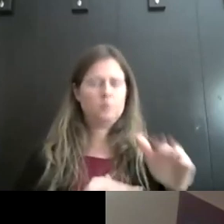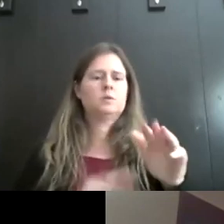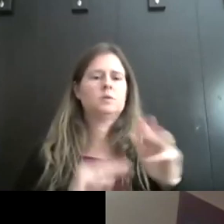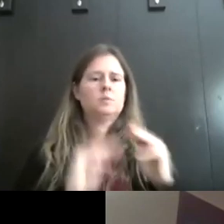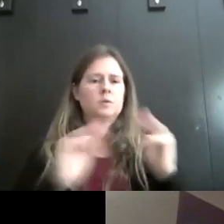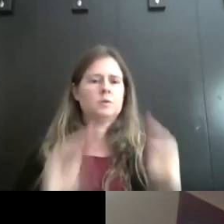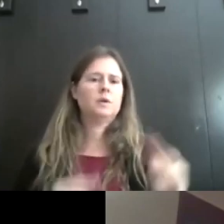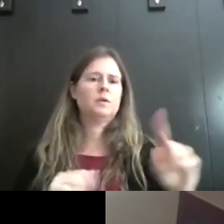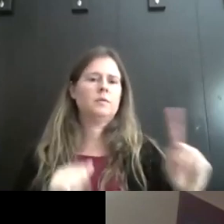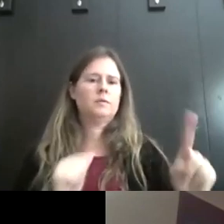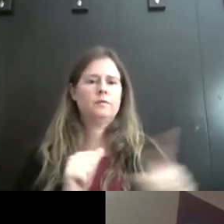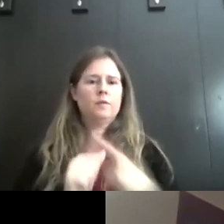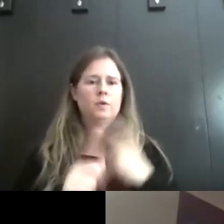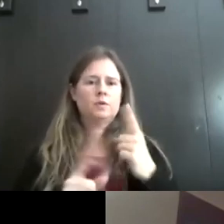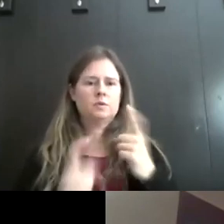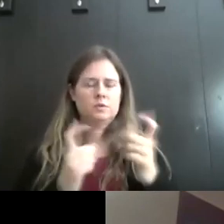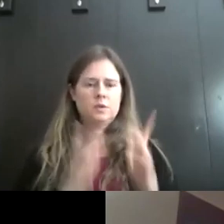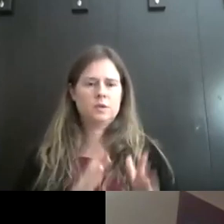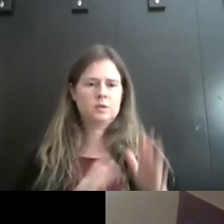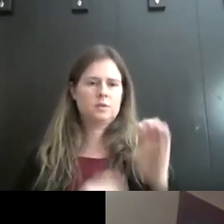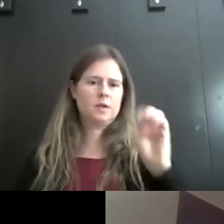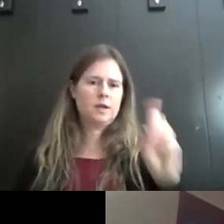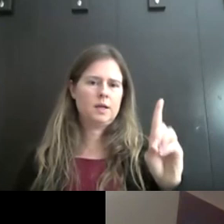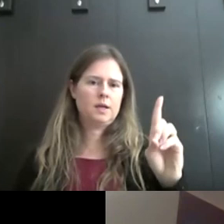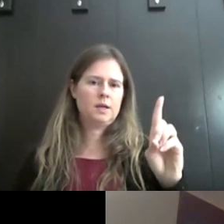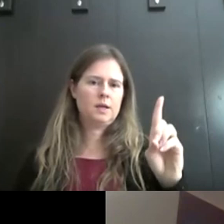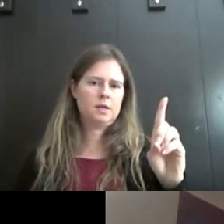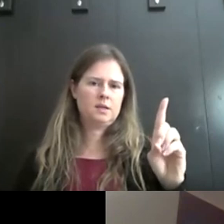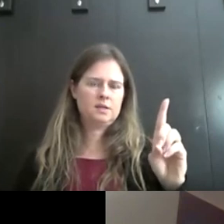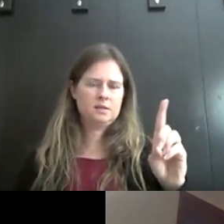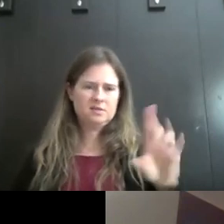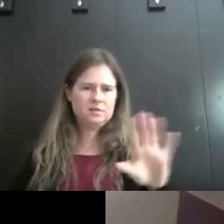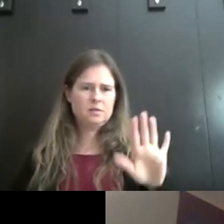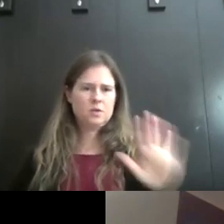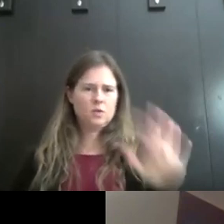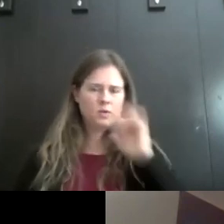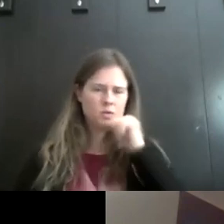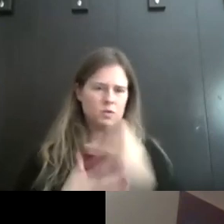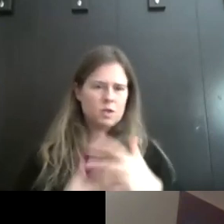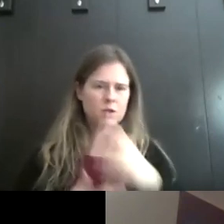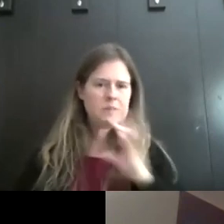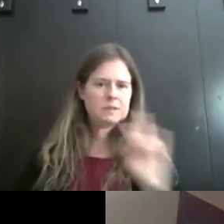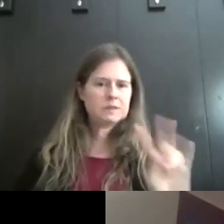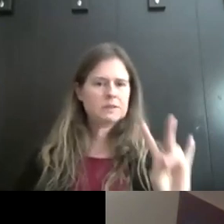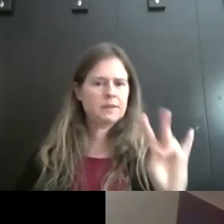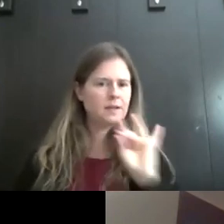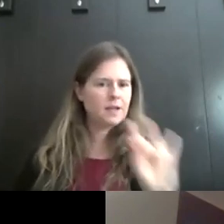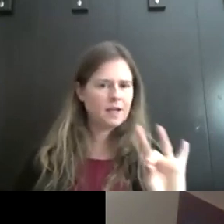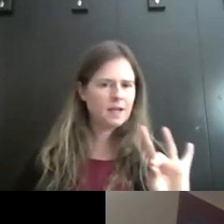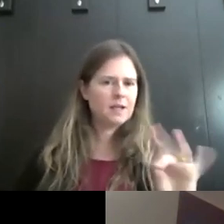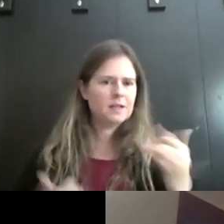and his daughter was about 7 or 8 years old on our first crossing. And I still stay in